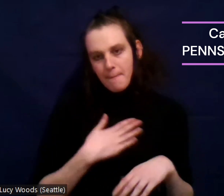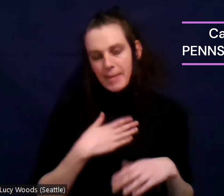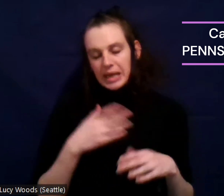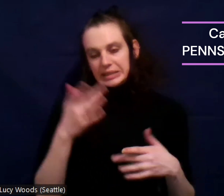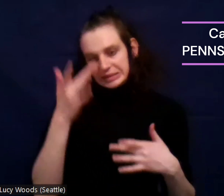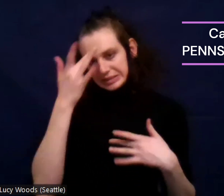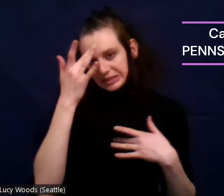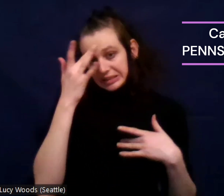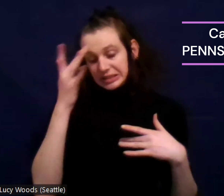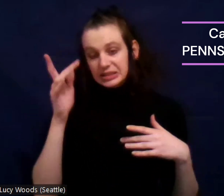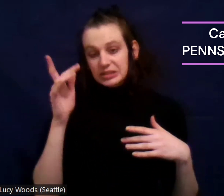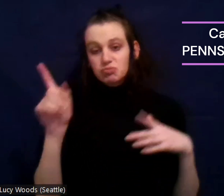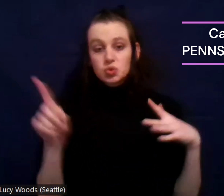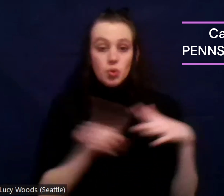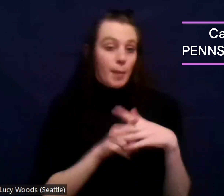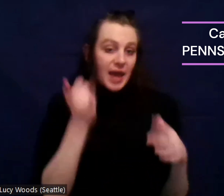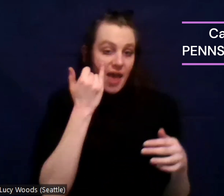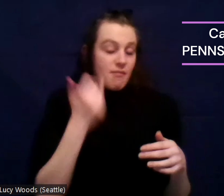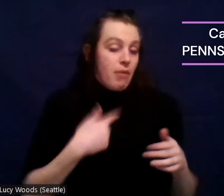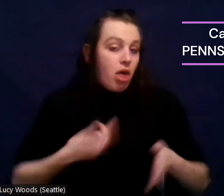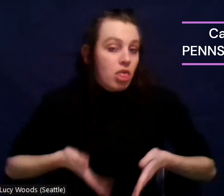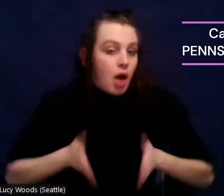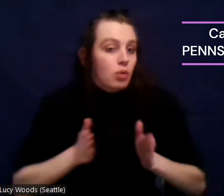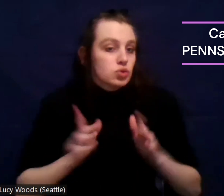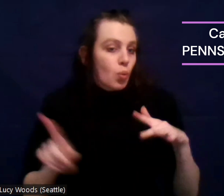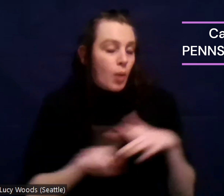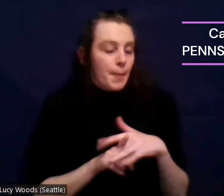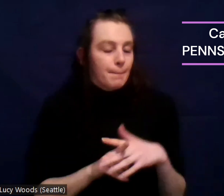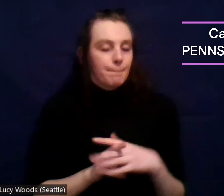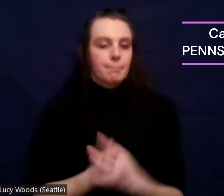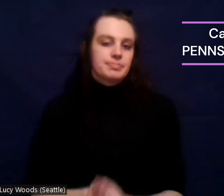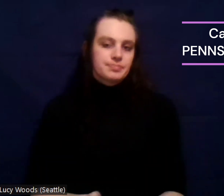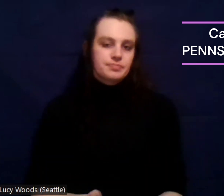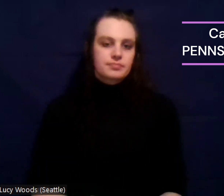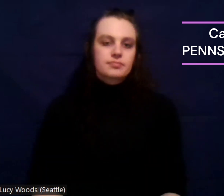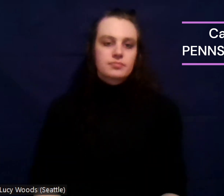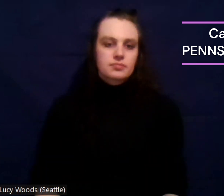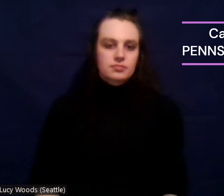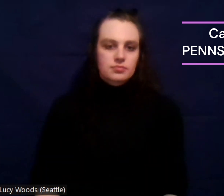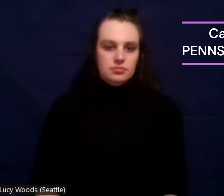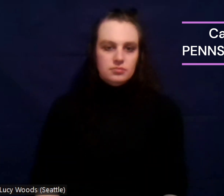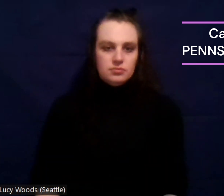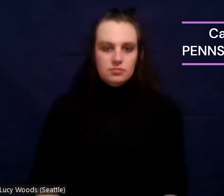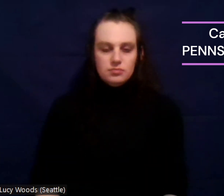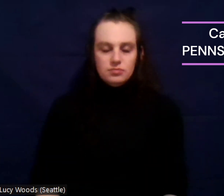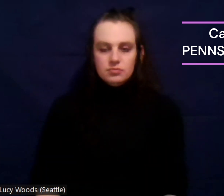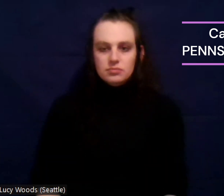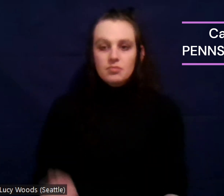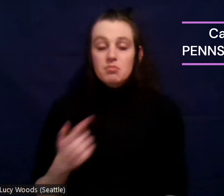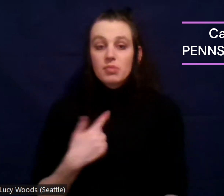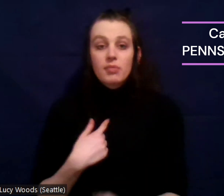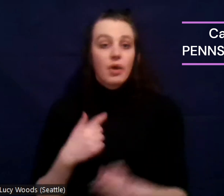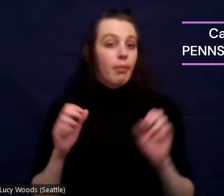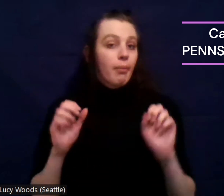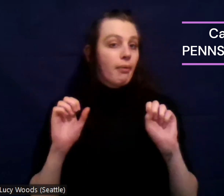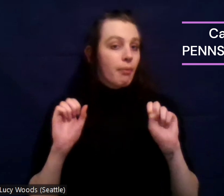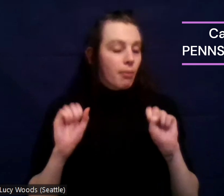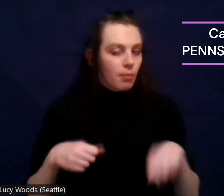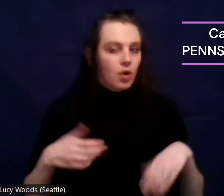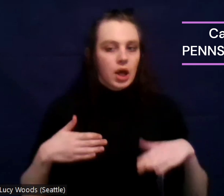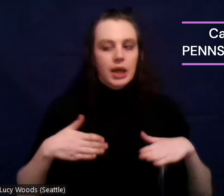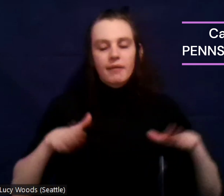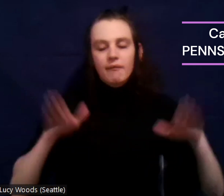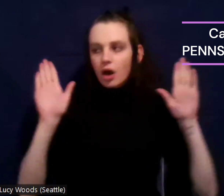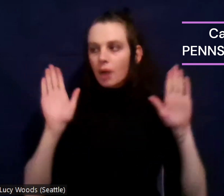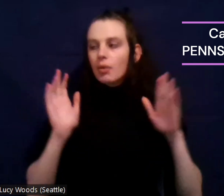if I let it show up. And I have to have that, ability to give it up and, pray about it so I